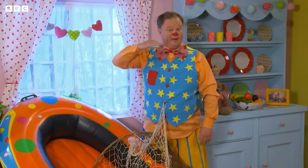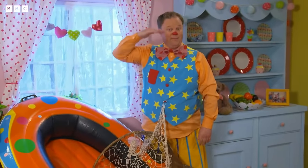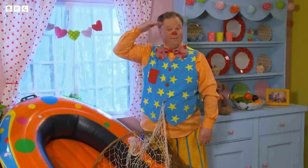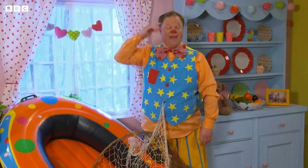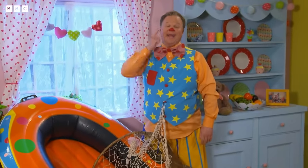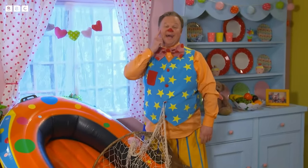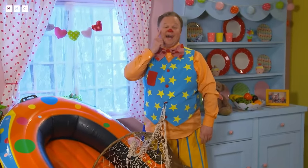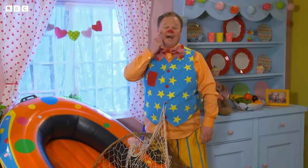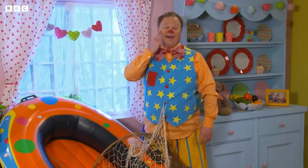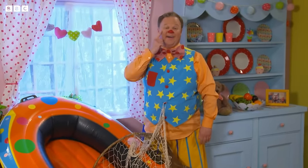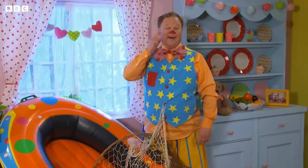Flamingo.